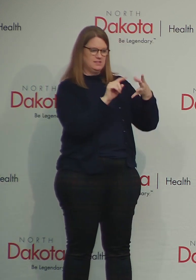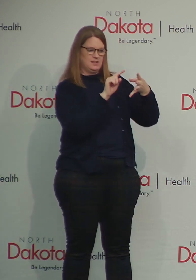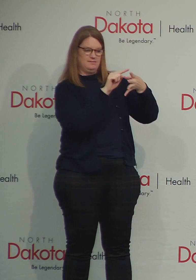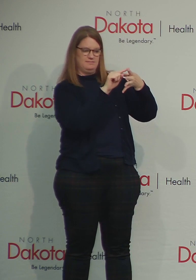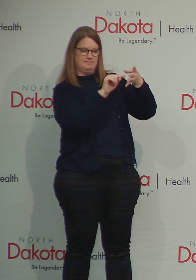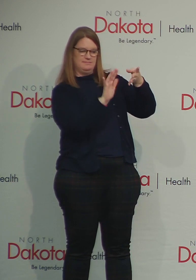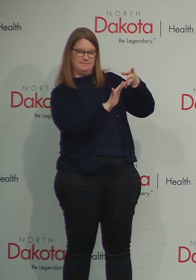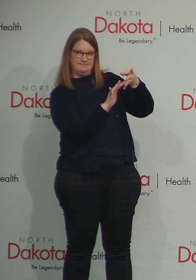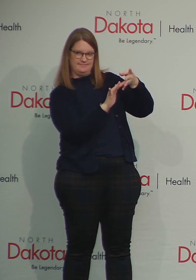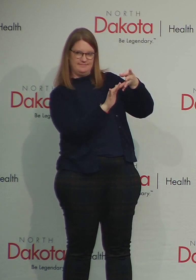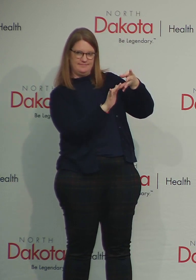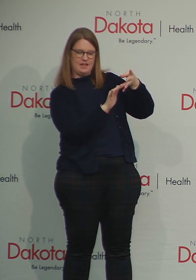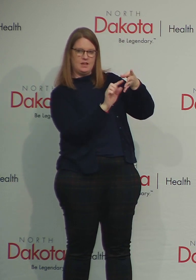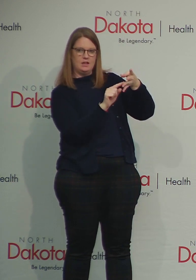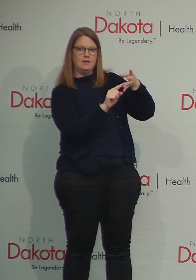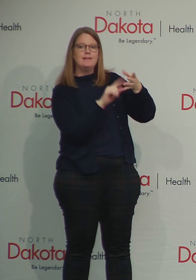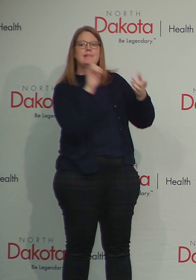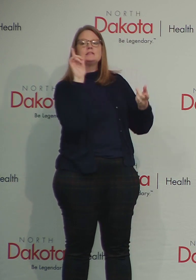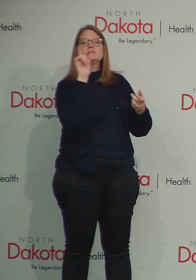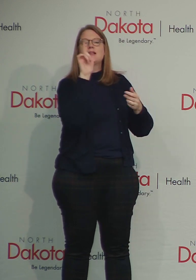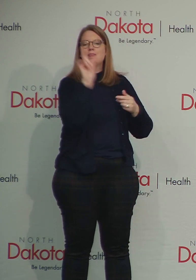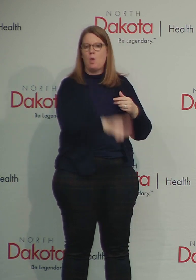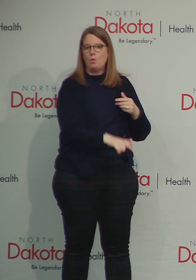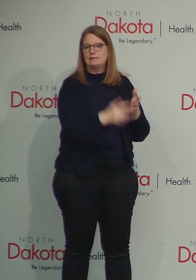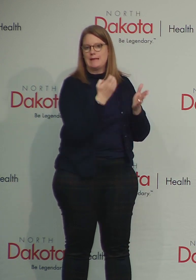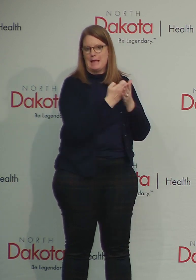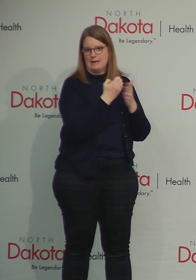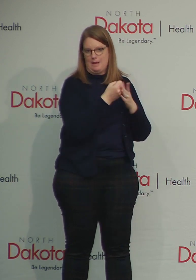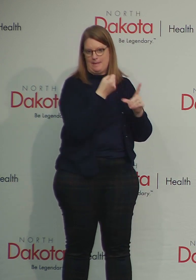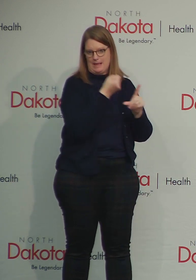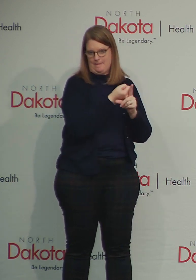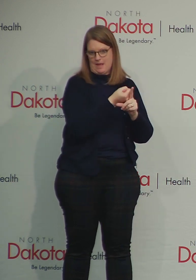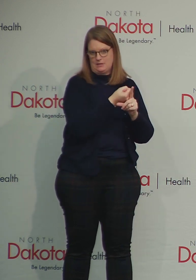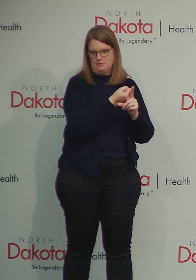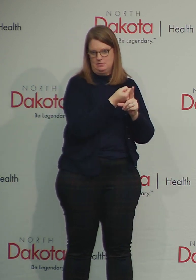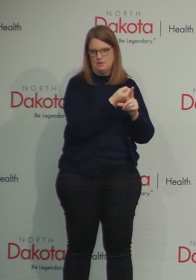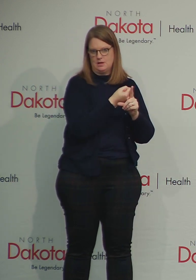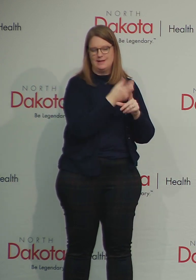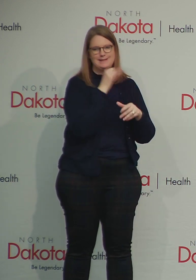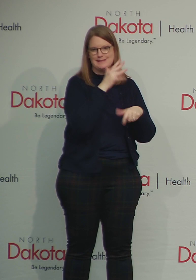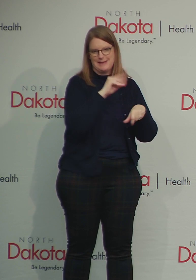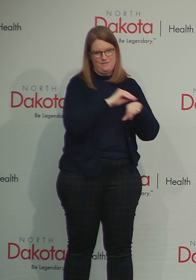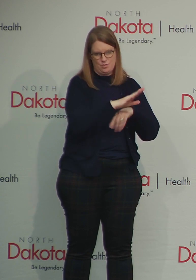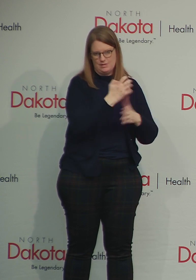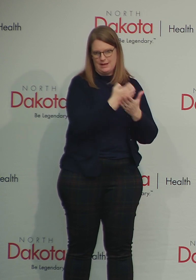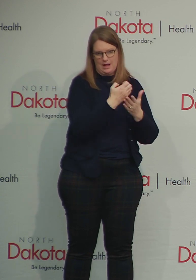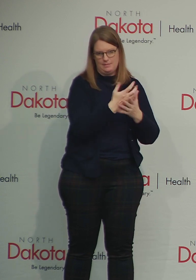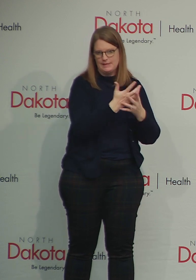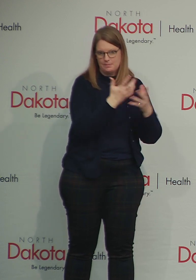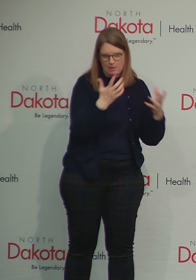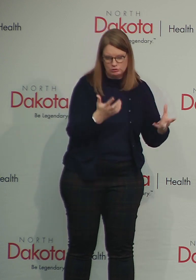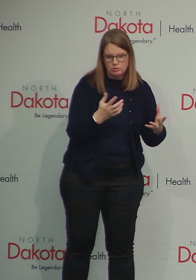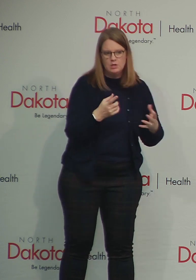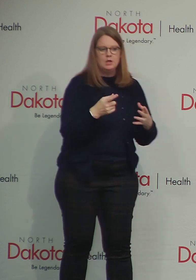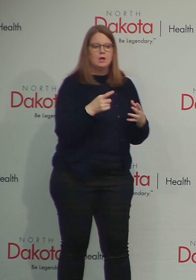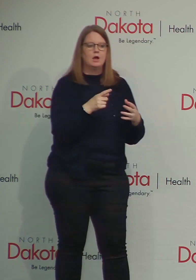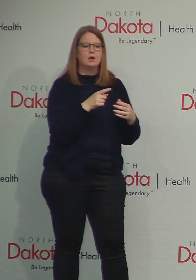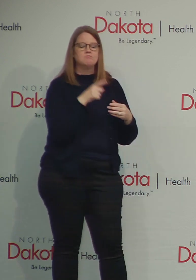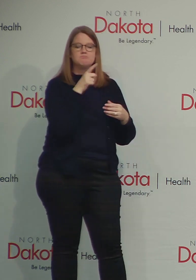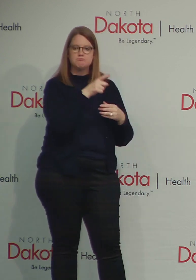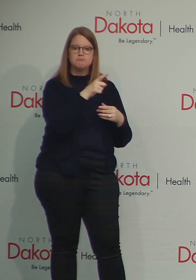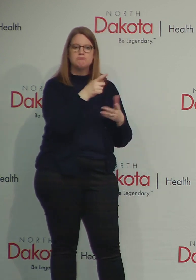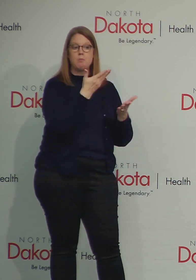thing that has the least economic impact. And so it is the thing that has proven to be